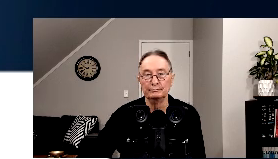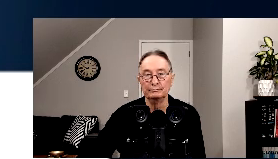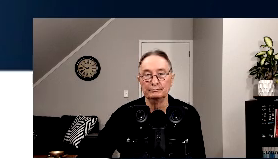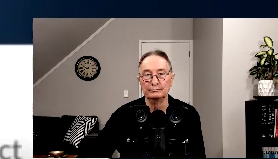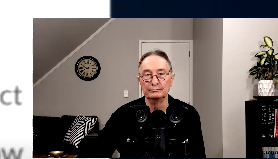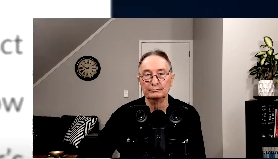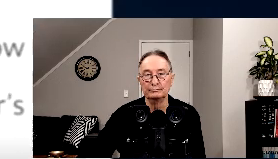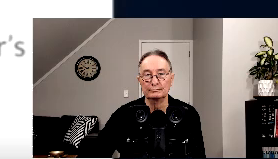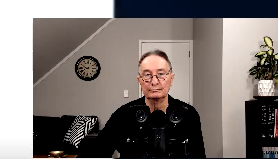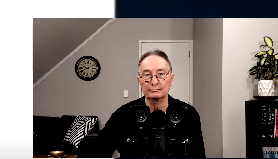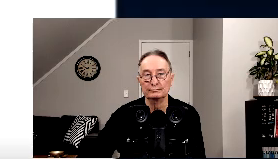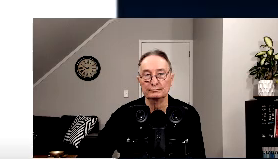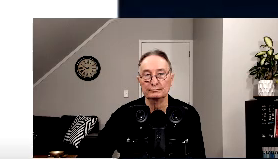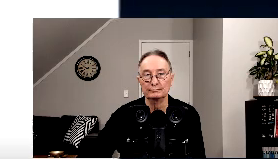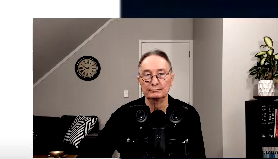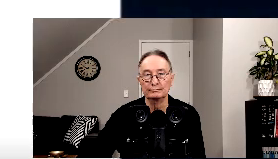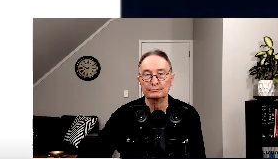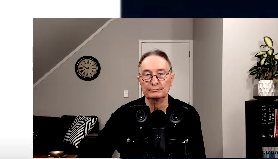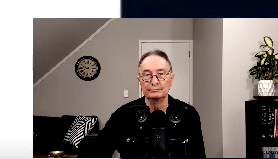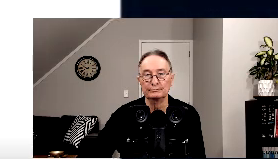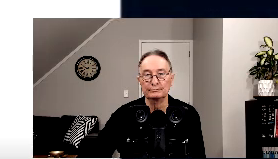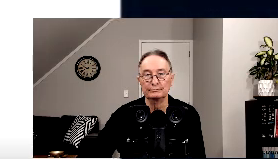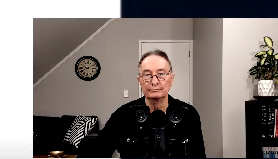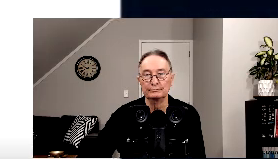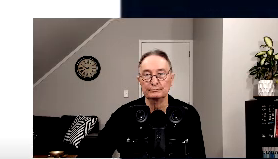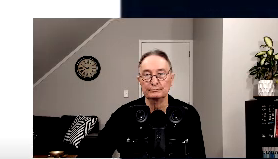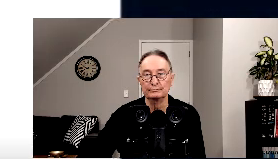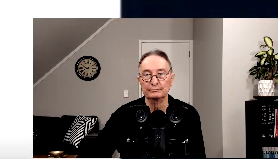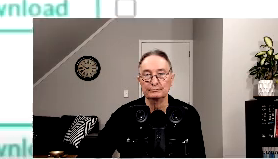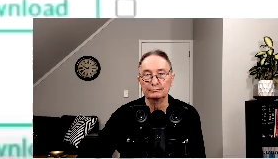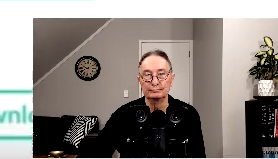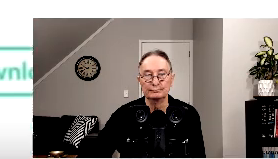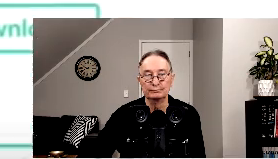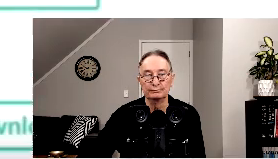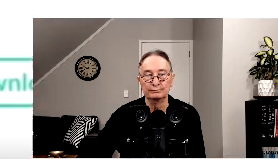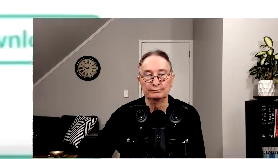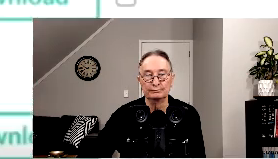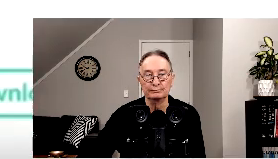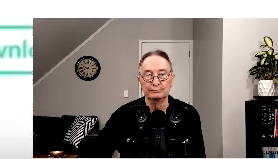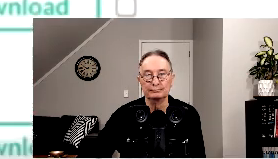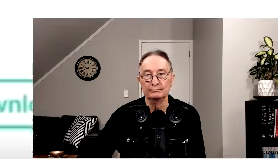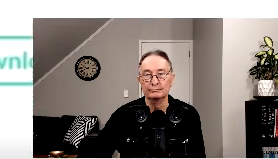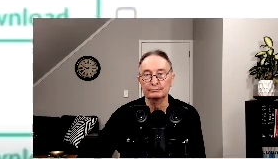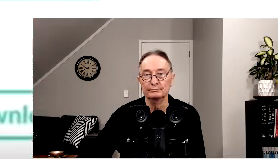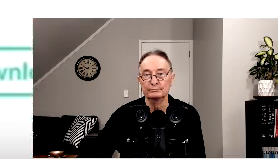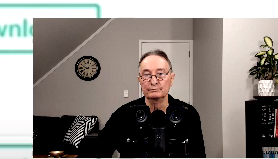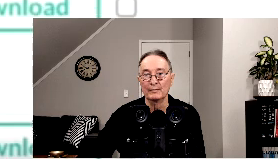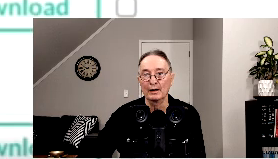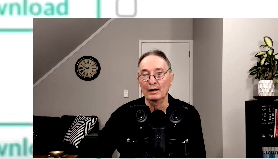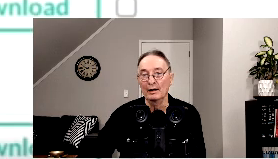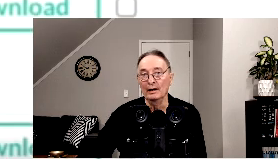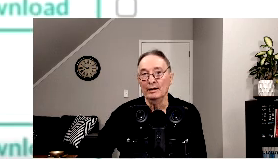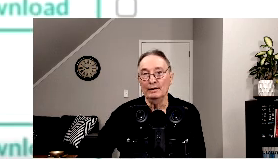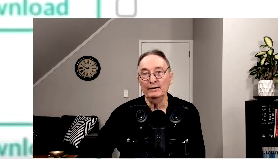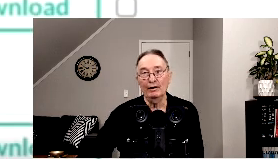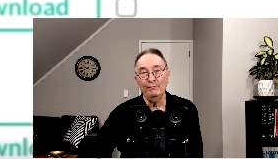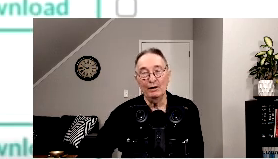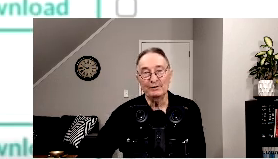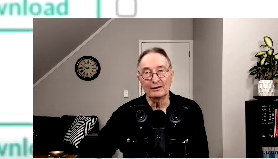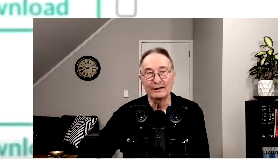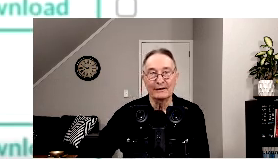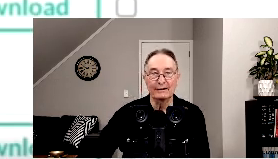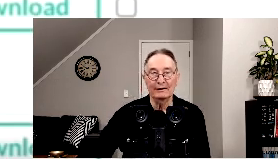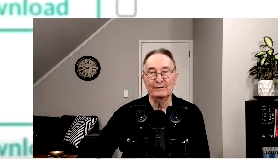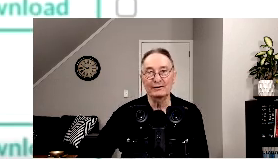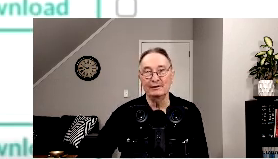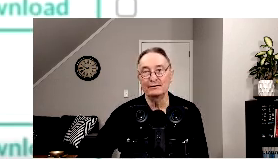do is scroll down a little bit and then click on the button that says Pfizer's documents, and then you can go through them one by one, download them onto your computer, and yeah, now I've posted